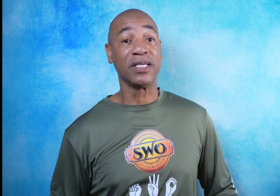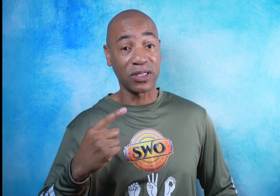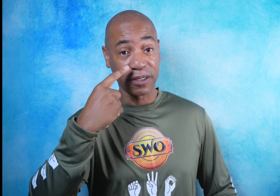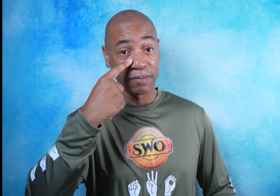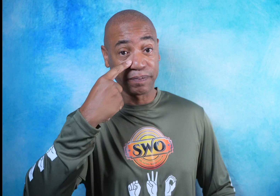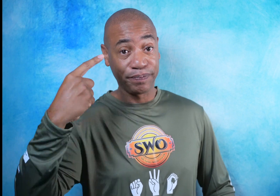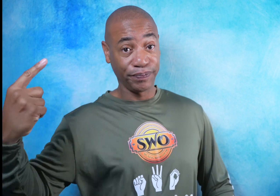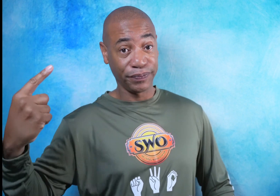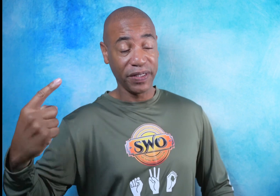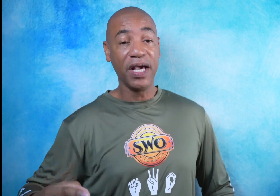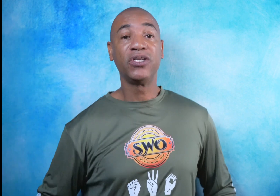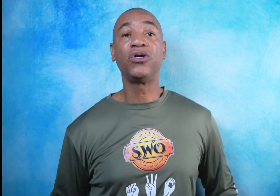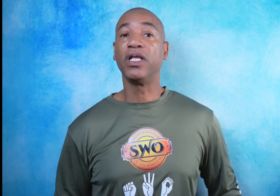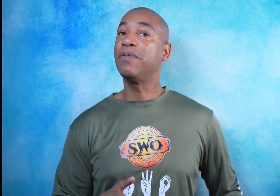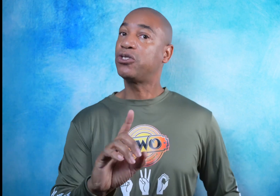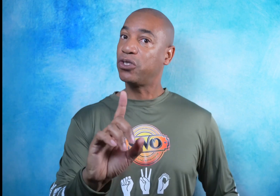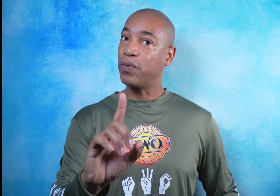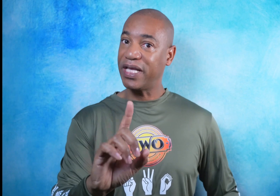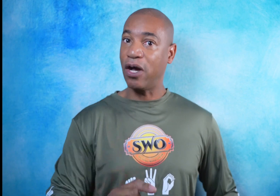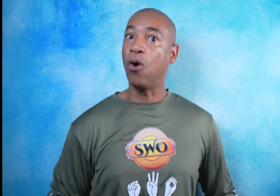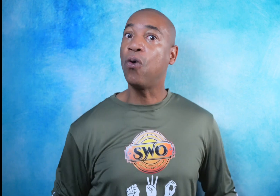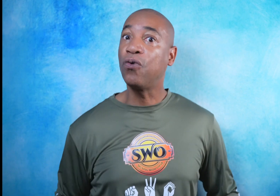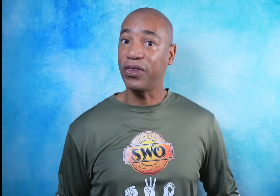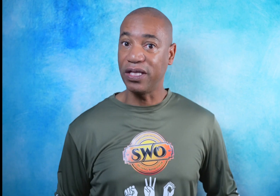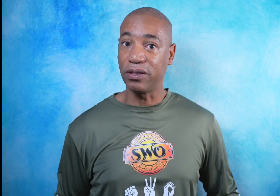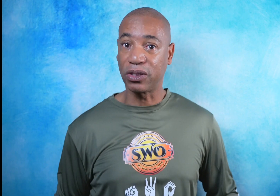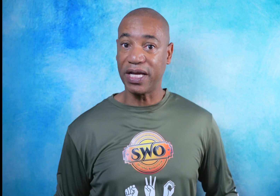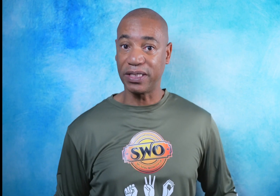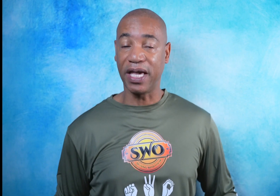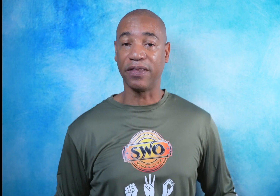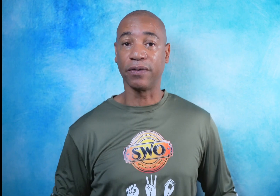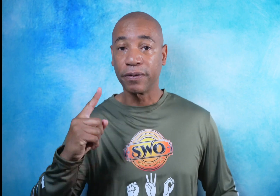this. So let me show you what that whole thing looks like together.